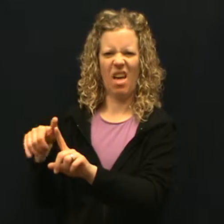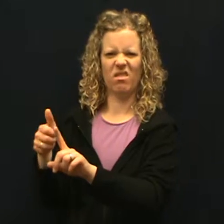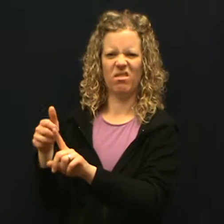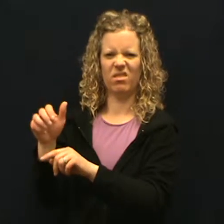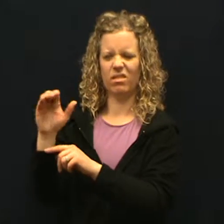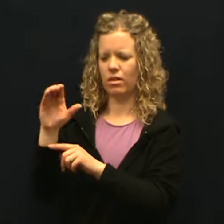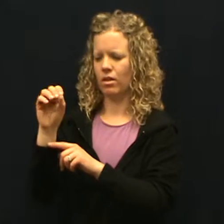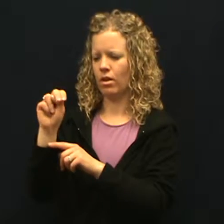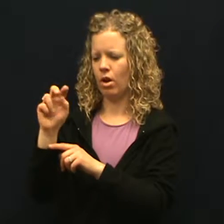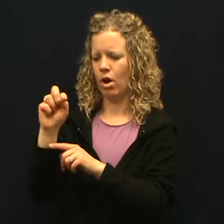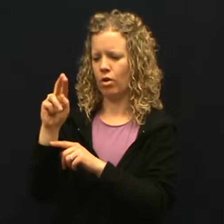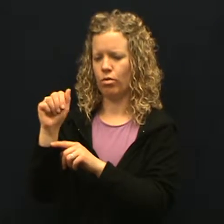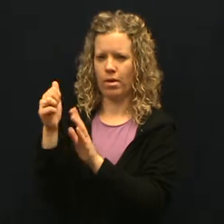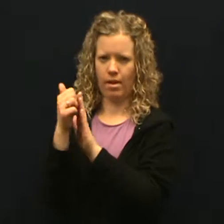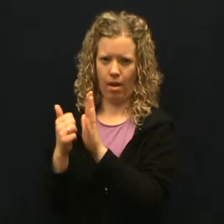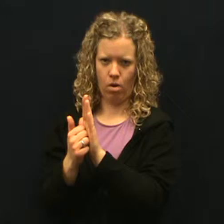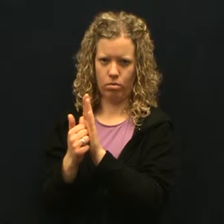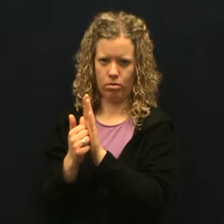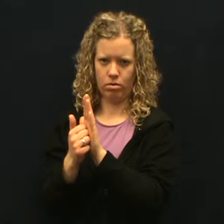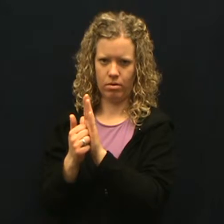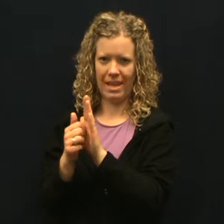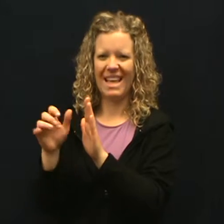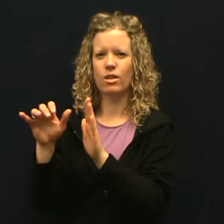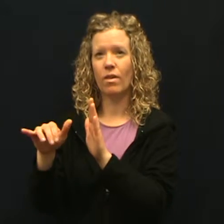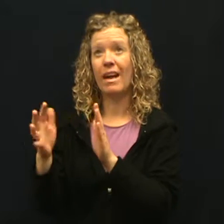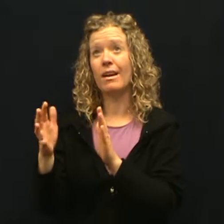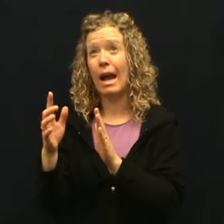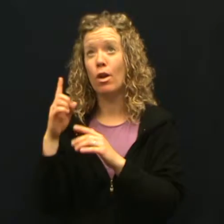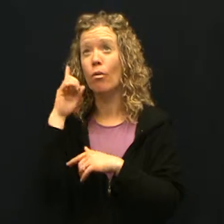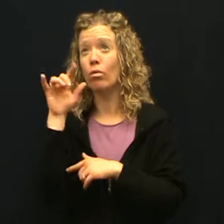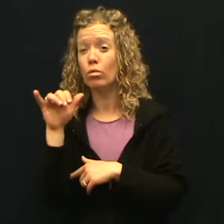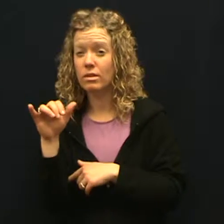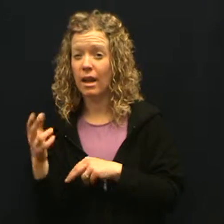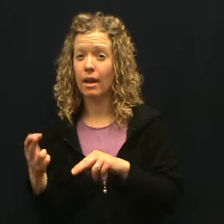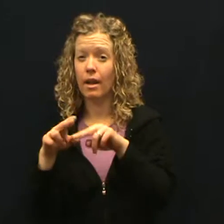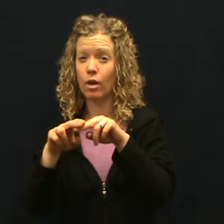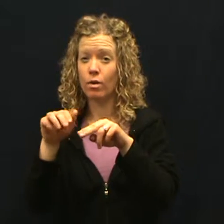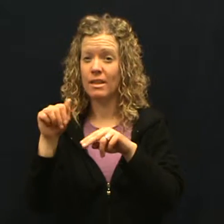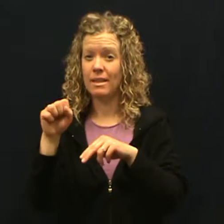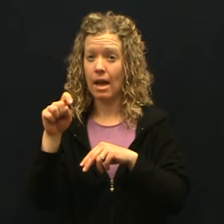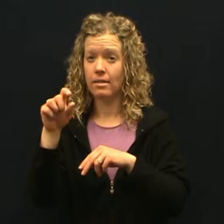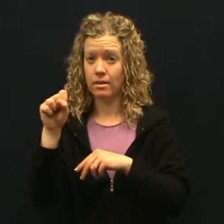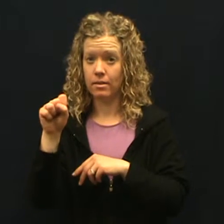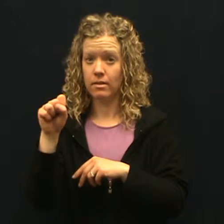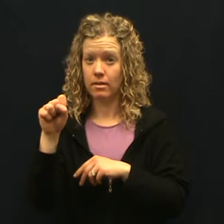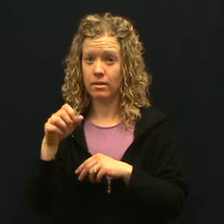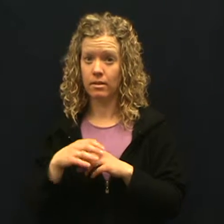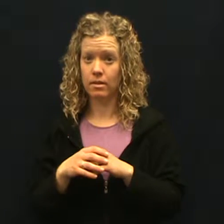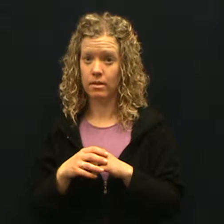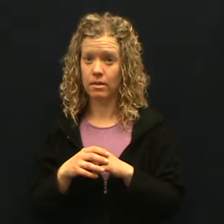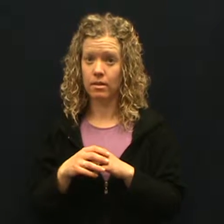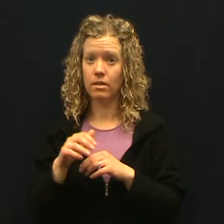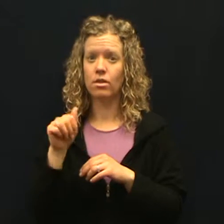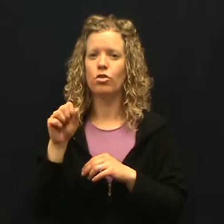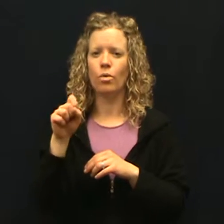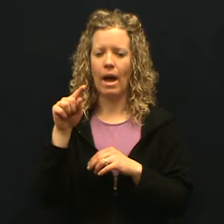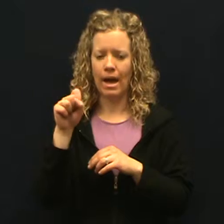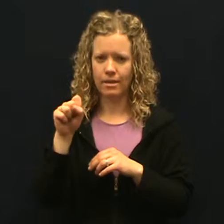it has the effect of increasing assets. So we've increased assets by the same amount as we've decreased